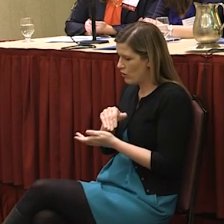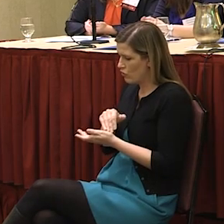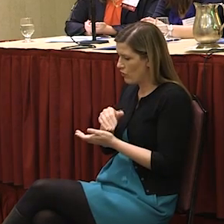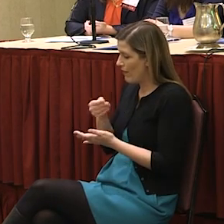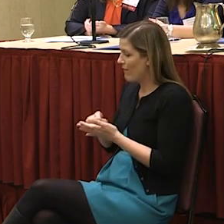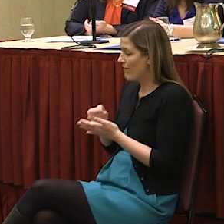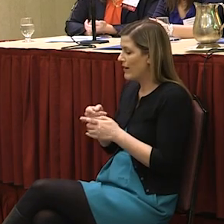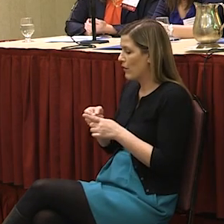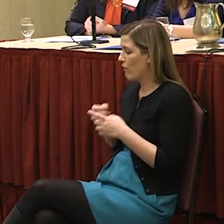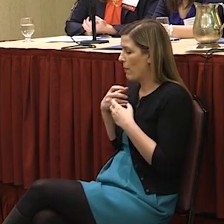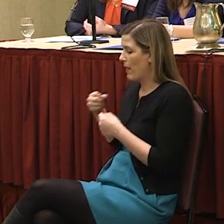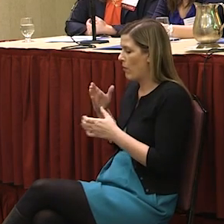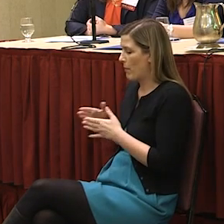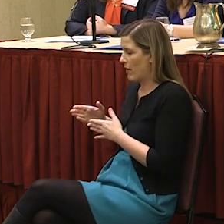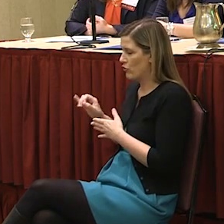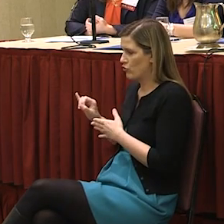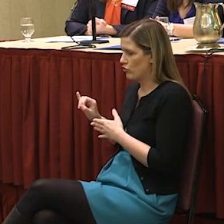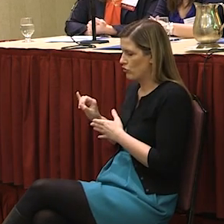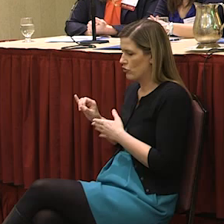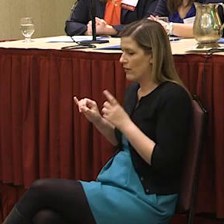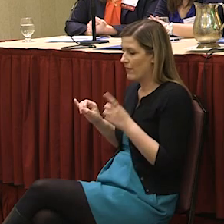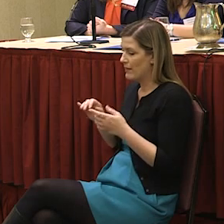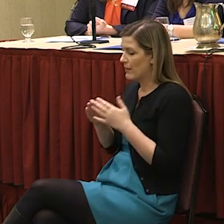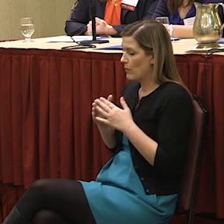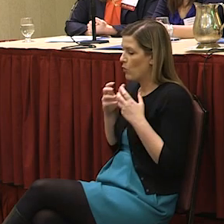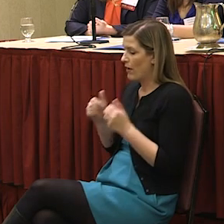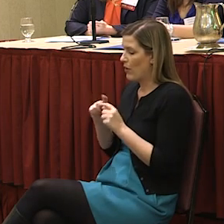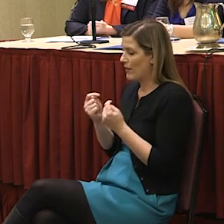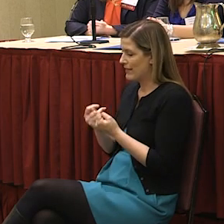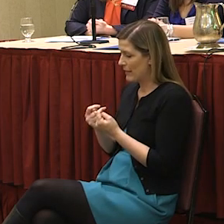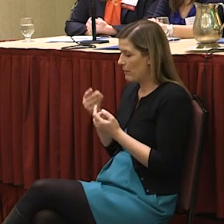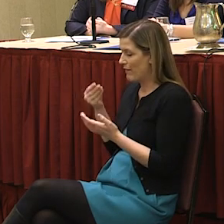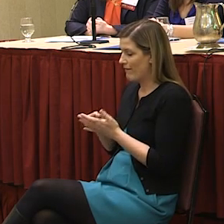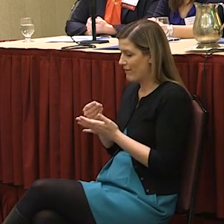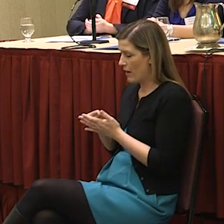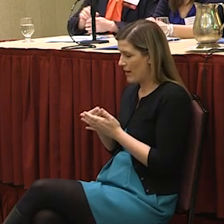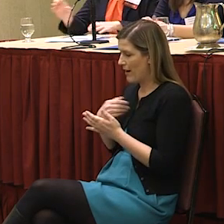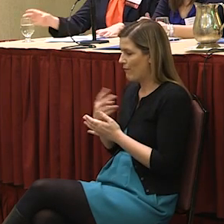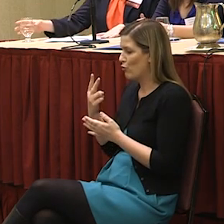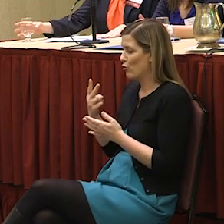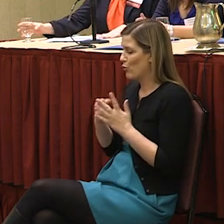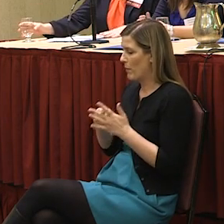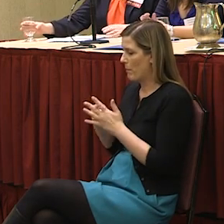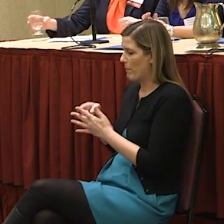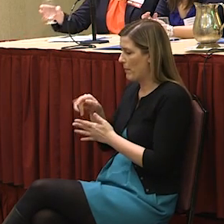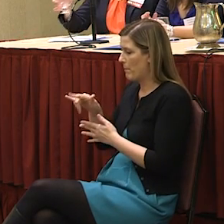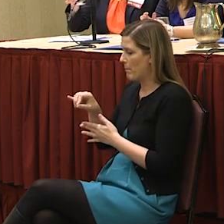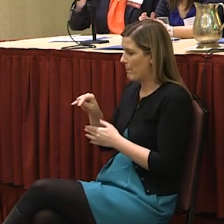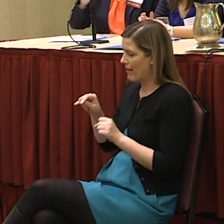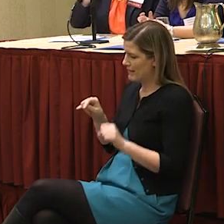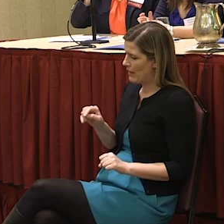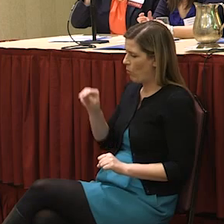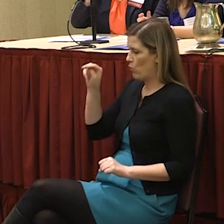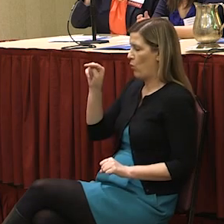health plans. And so this community health team was funded. There's 2 pilots, one in the south, one in